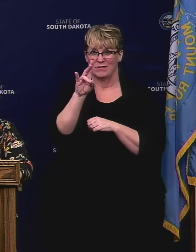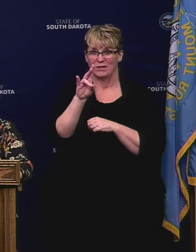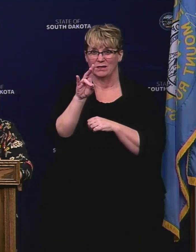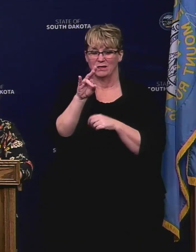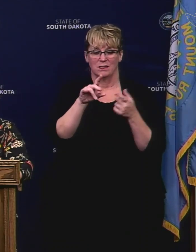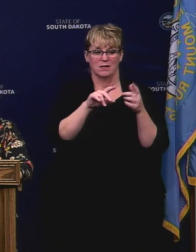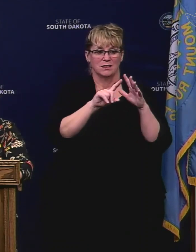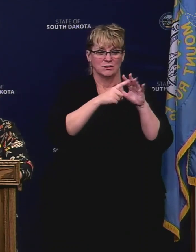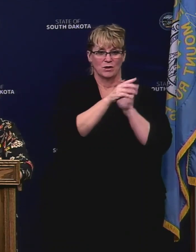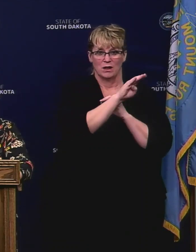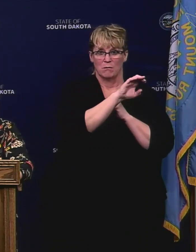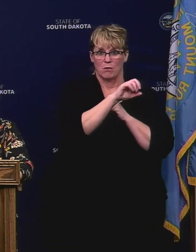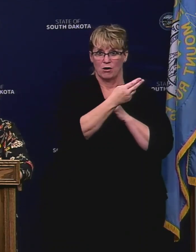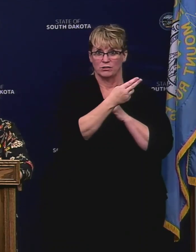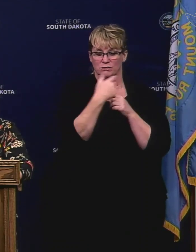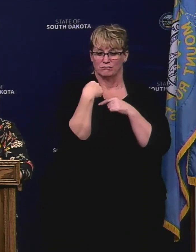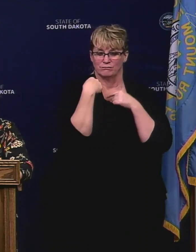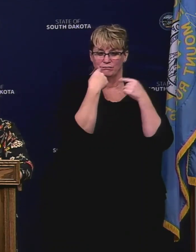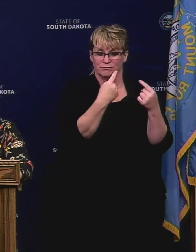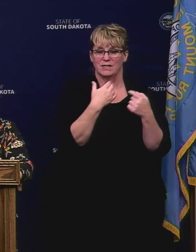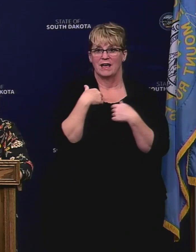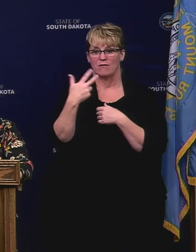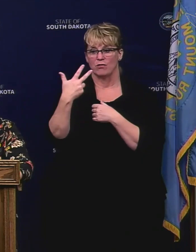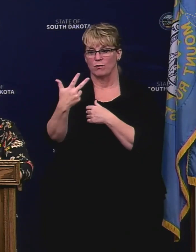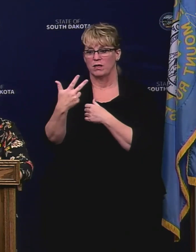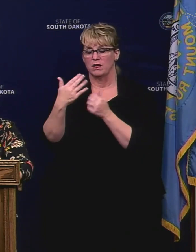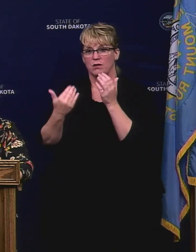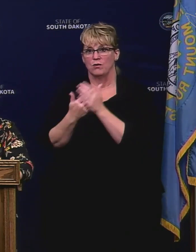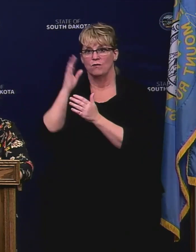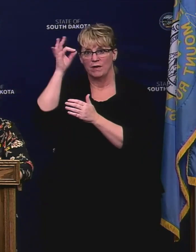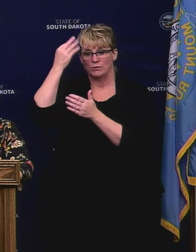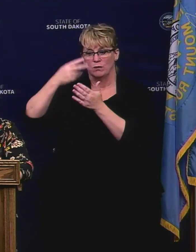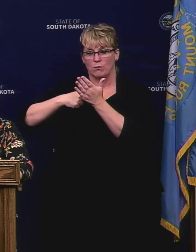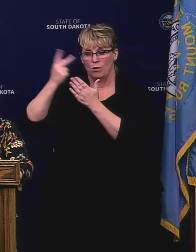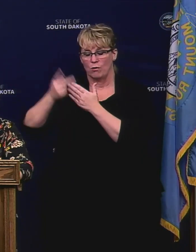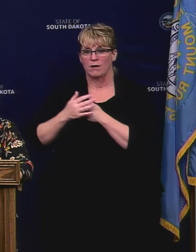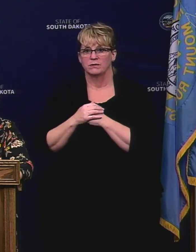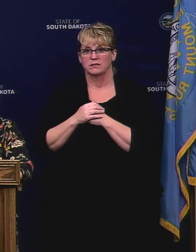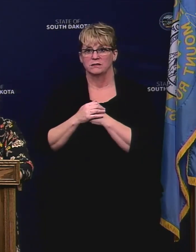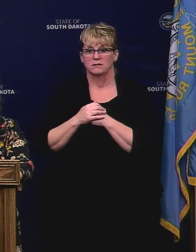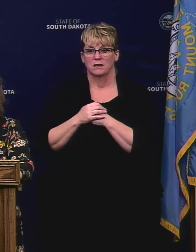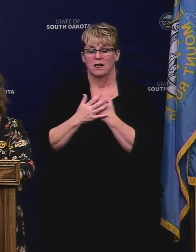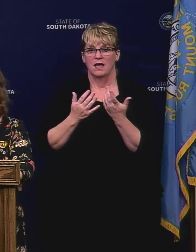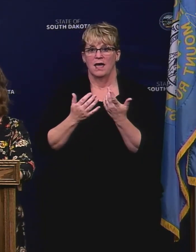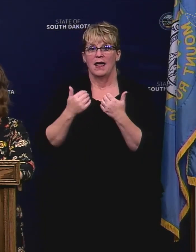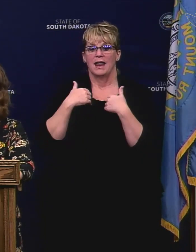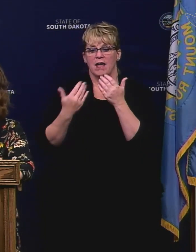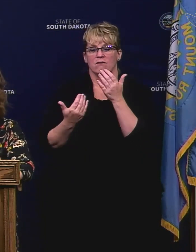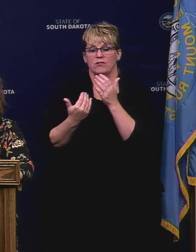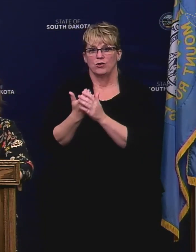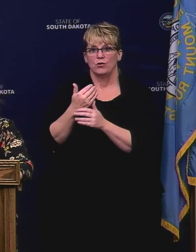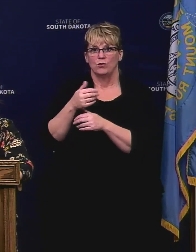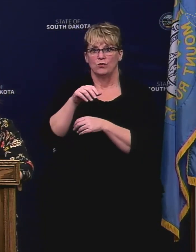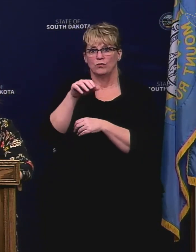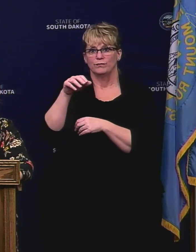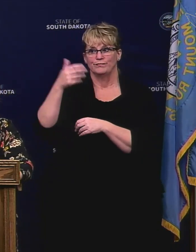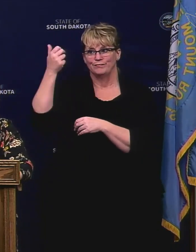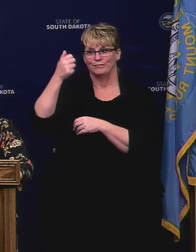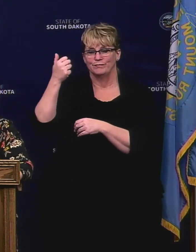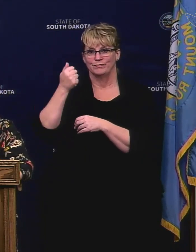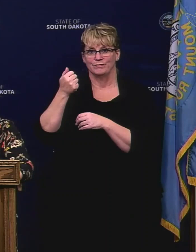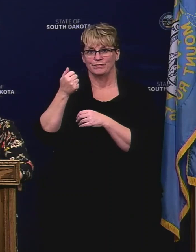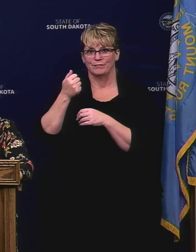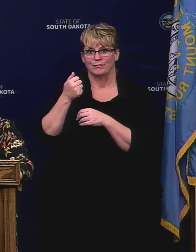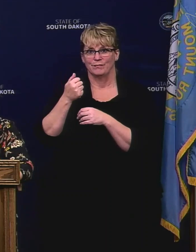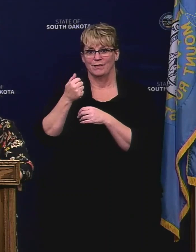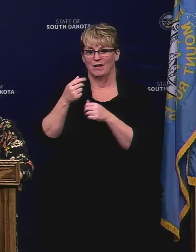March to implement 3 new federal programs and process thousands of new claims, many submitted by first-time users